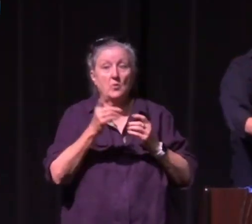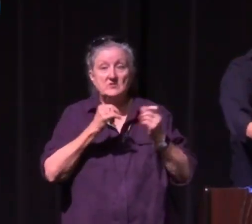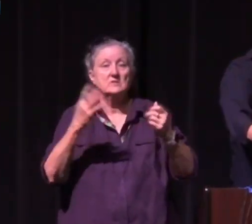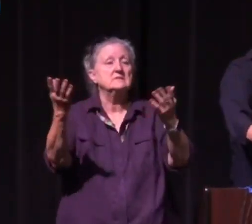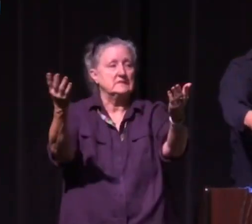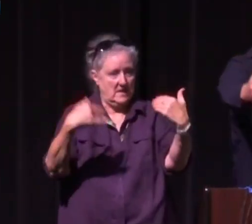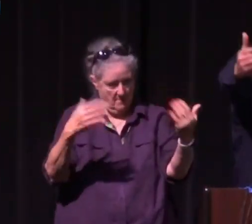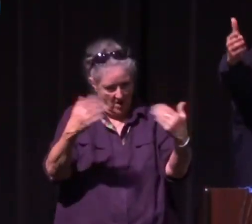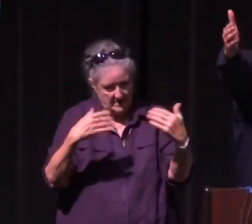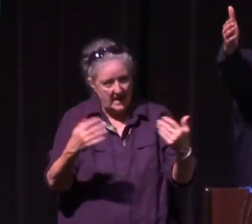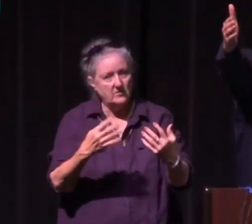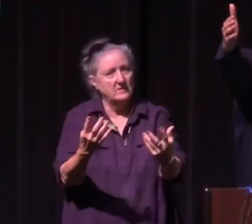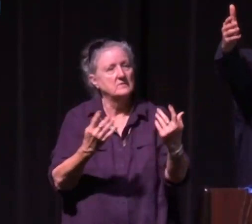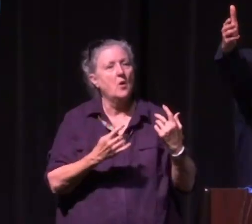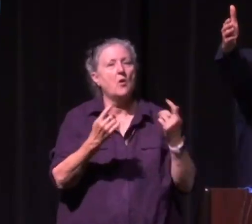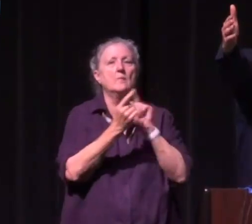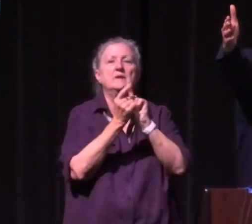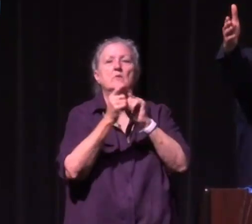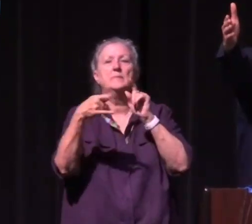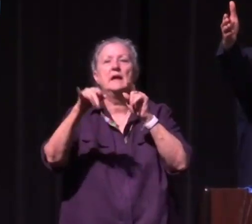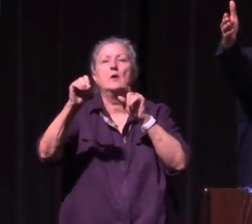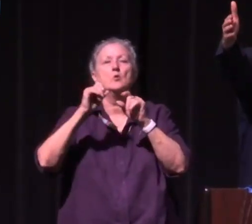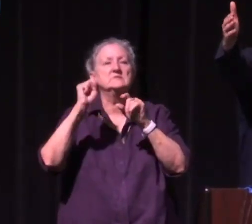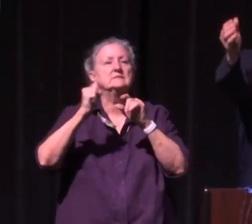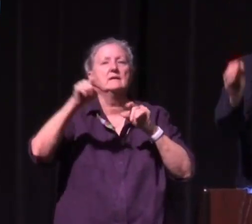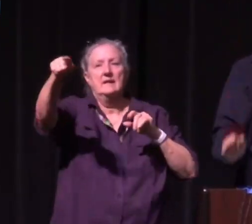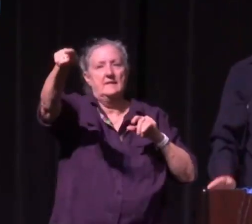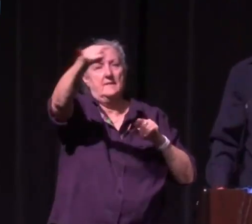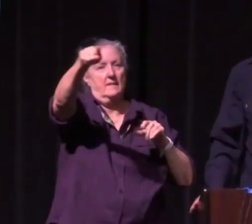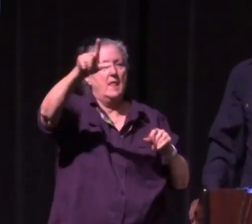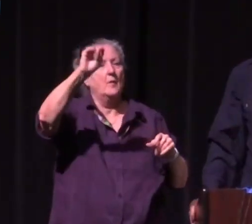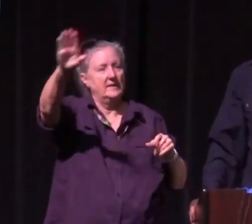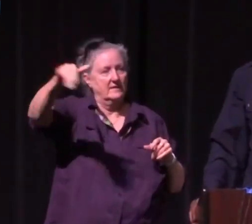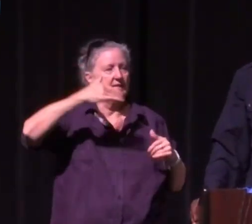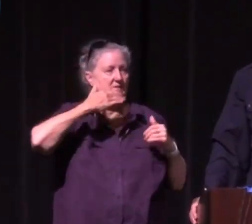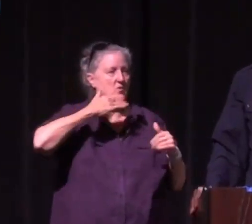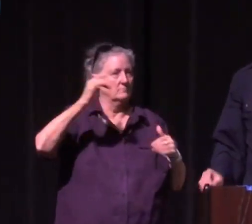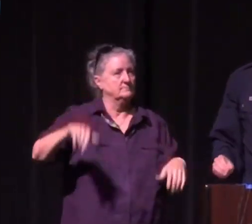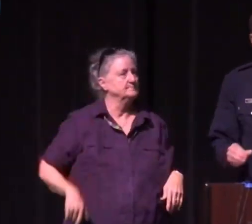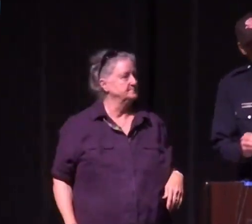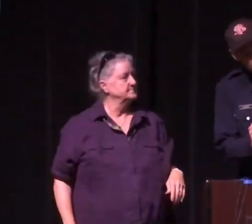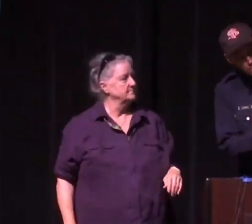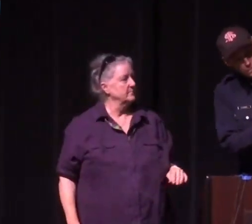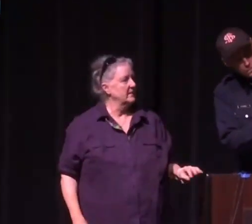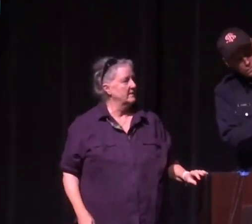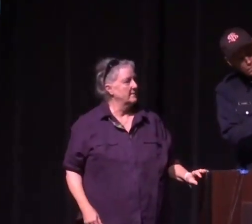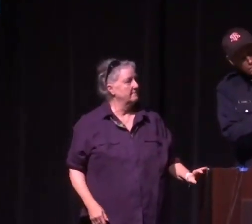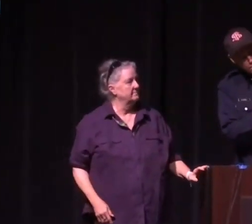questions, come down front here or meet one of our PIOs in the lobby. We can talk to you in front of a map. Thank you.